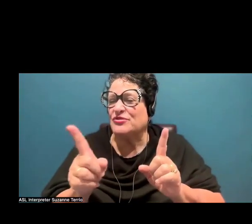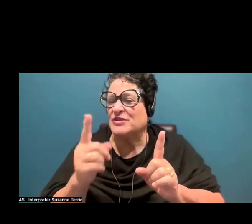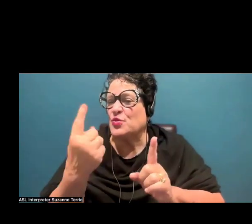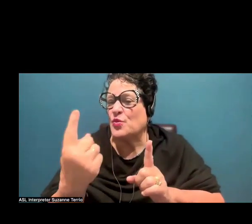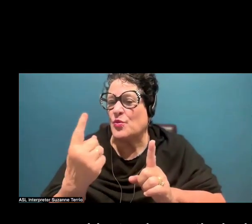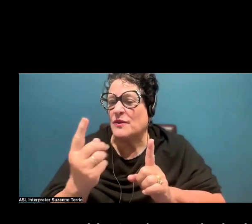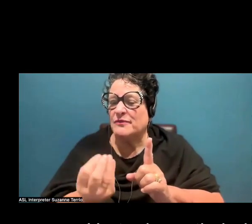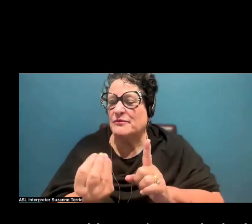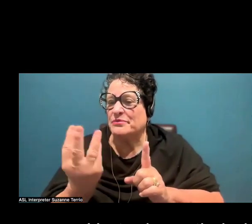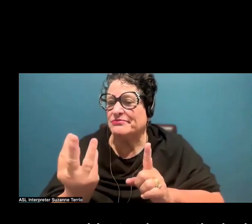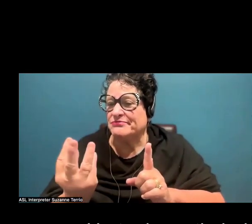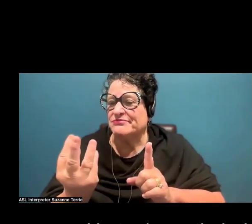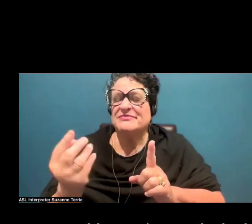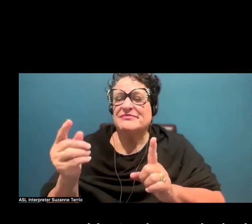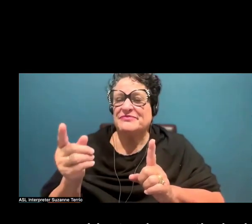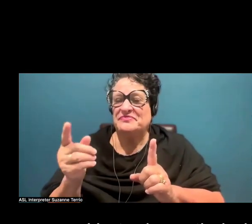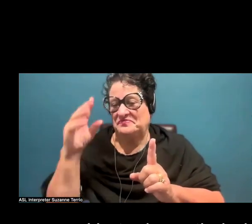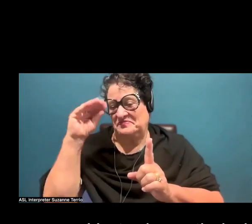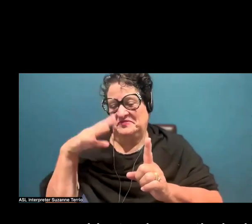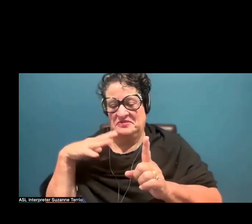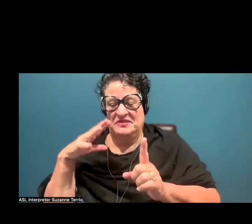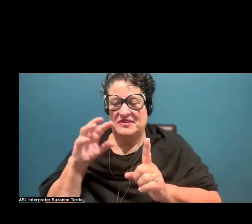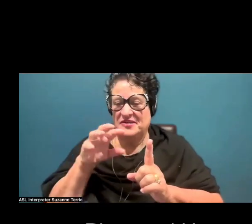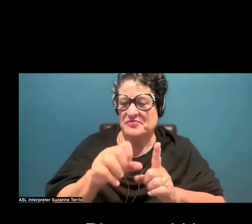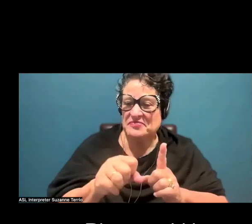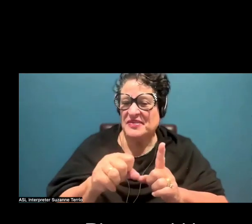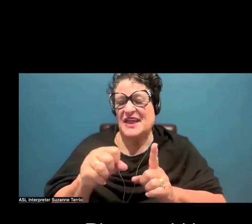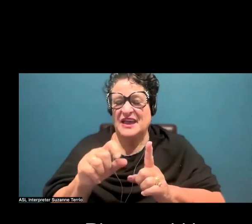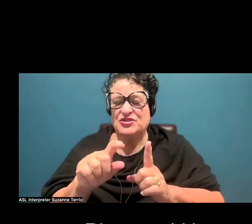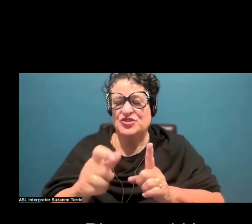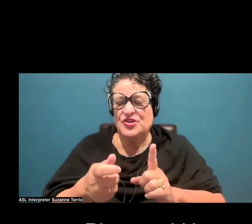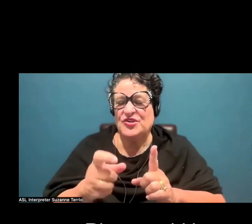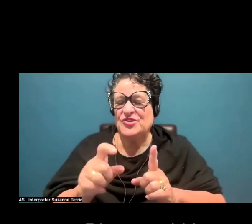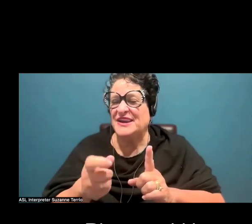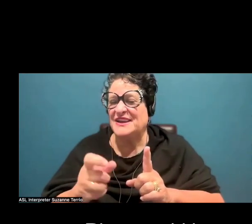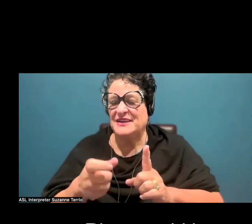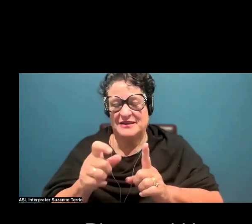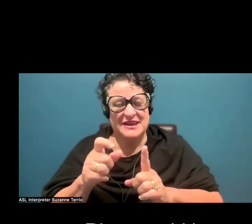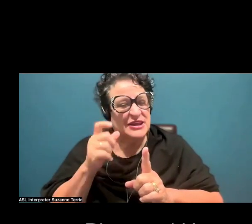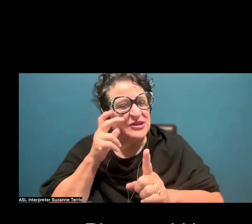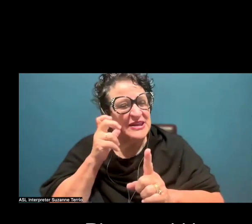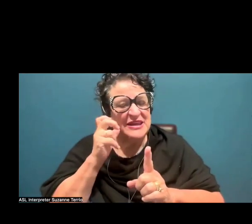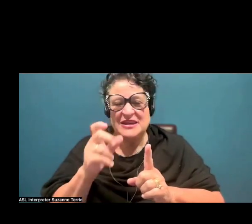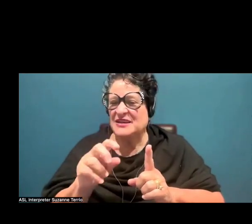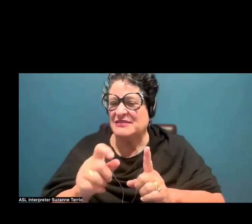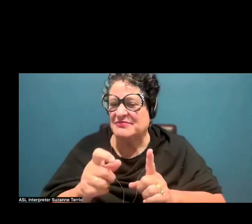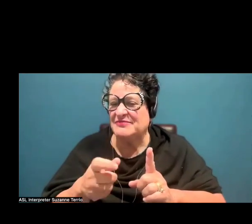blossom. He took gentle hold of that flower and began to turn it. Rhea could hear gears winding, could hear them gathering